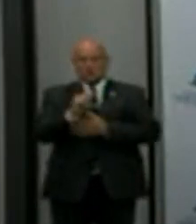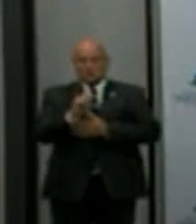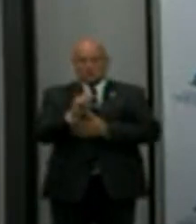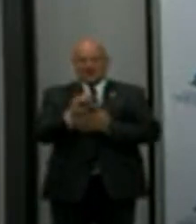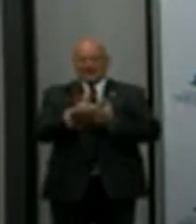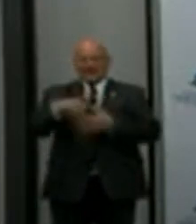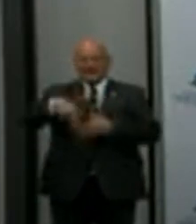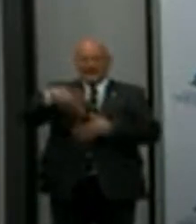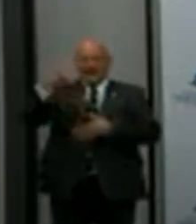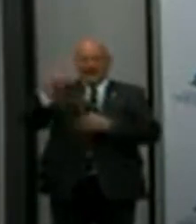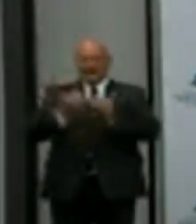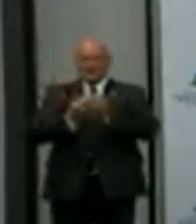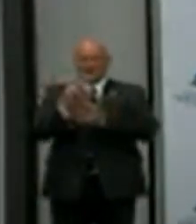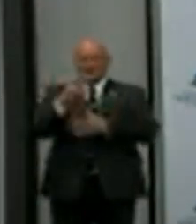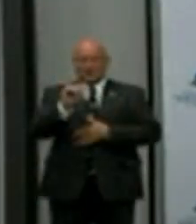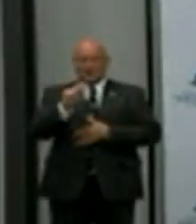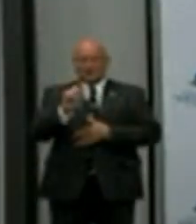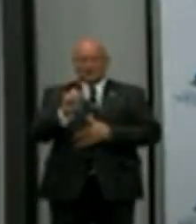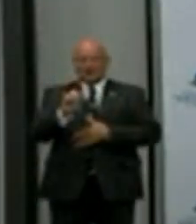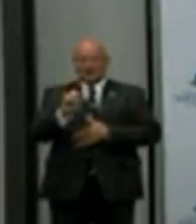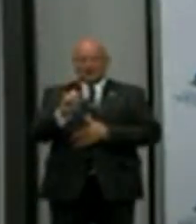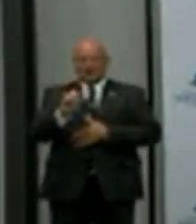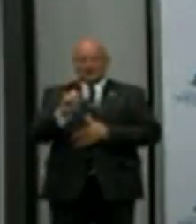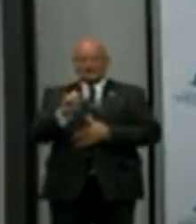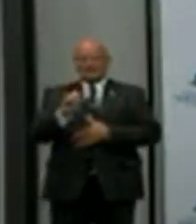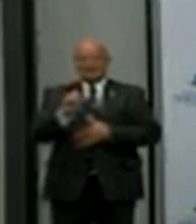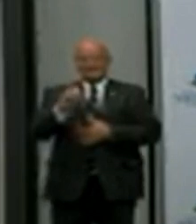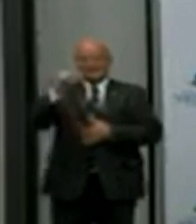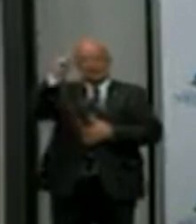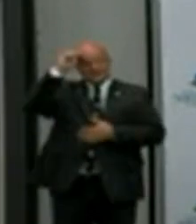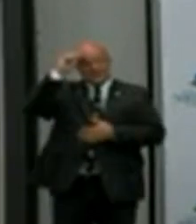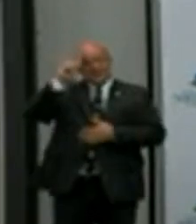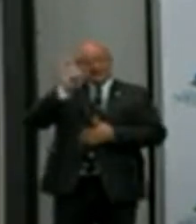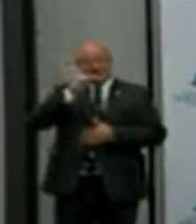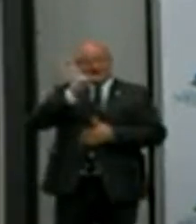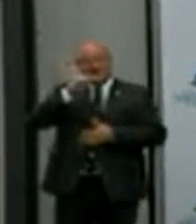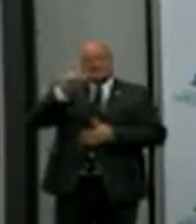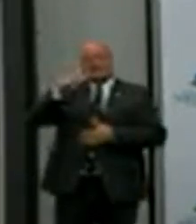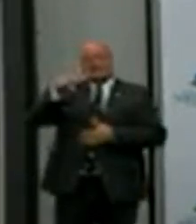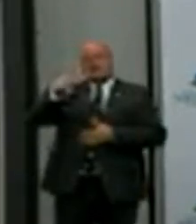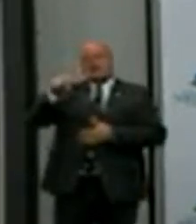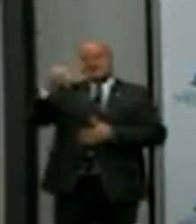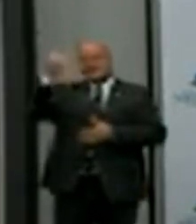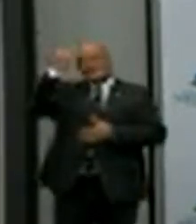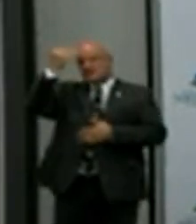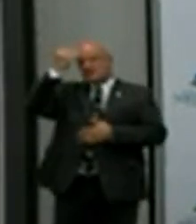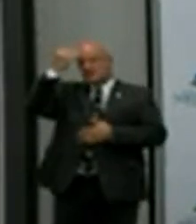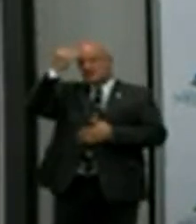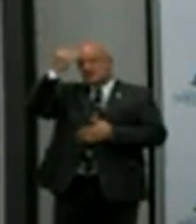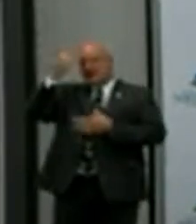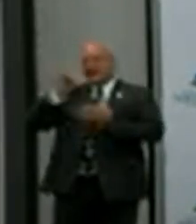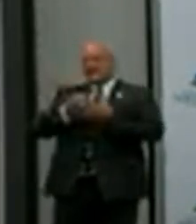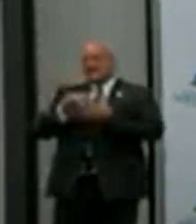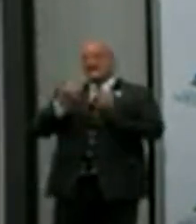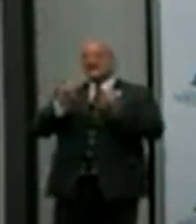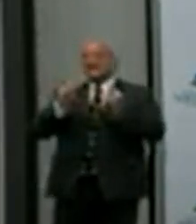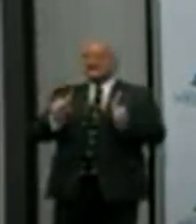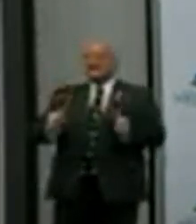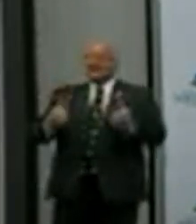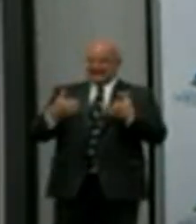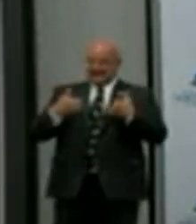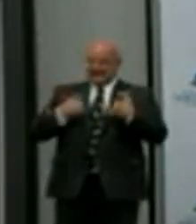is the highest growth rate. And so teenagers need to be aware that they could be